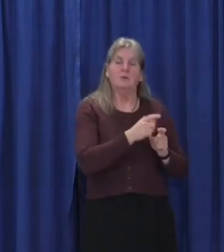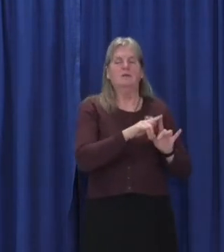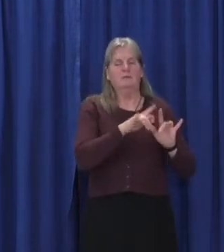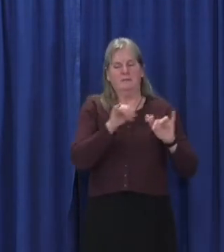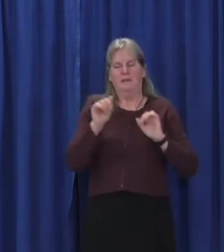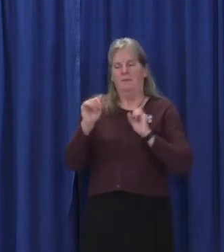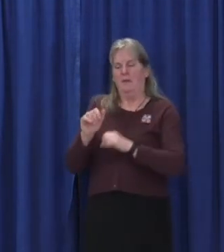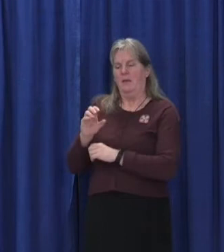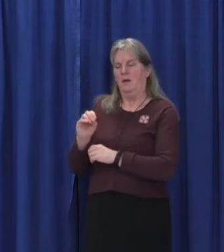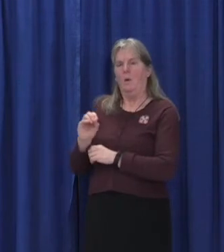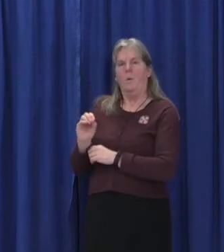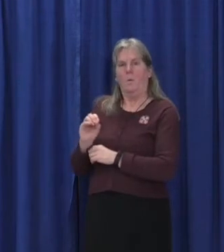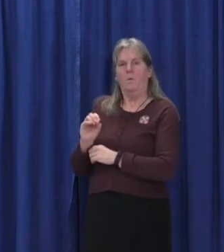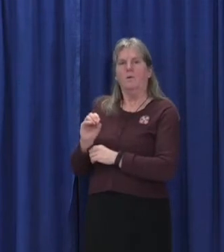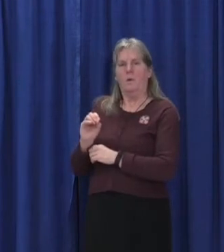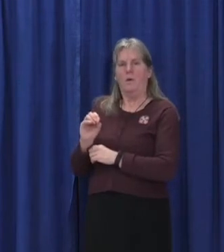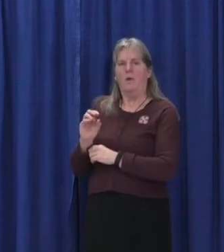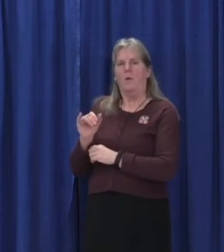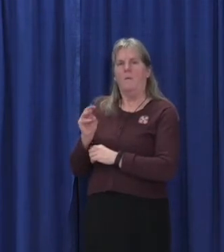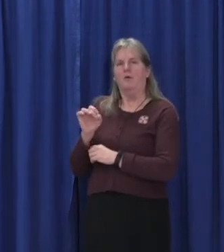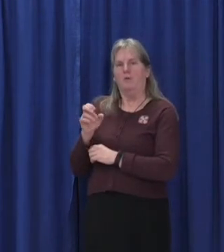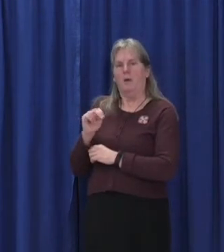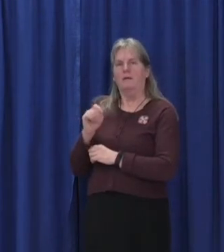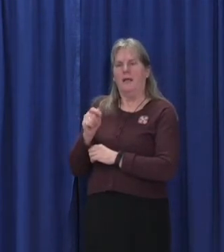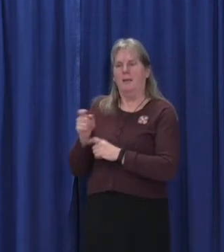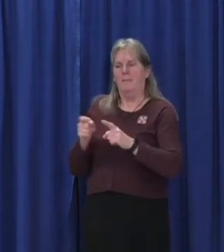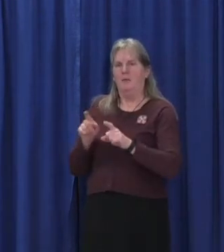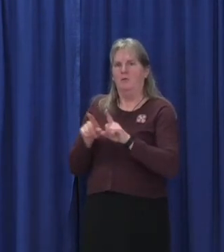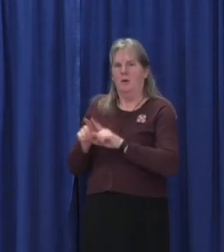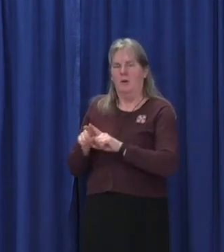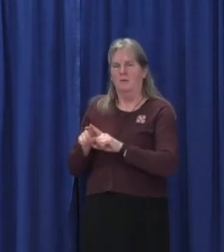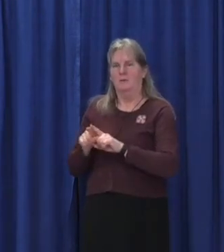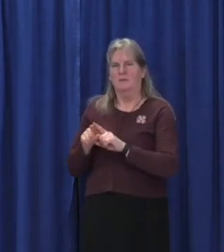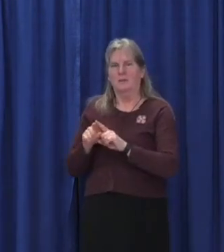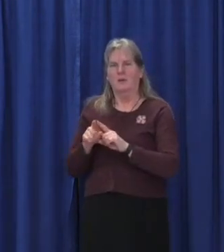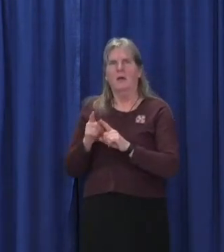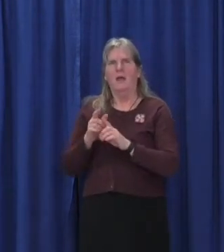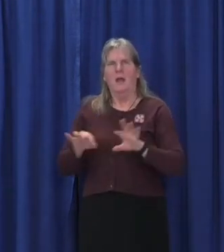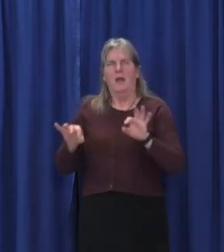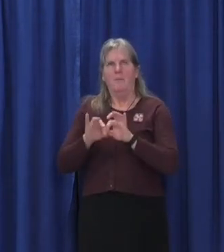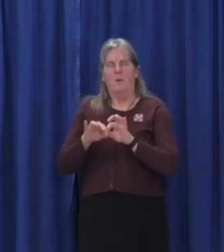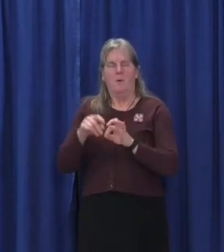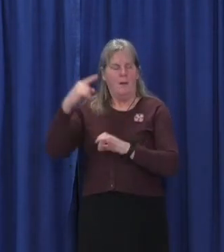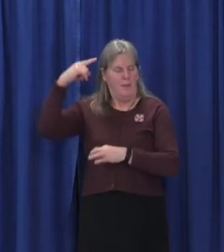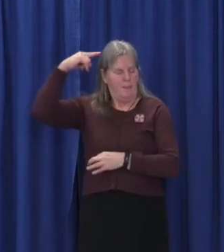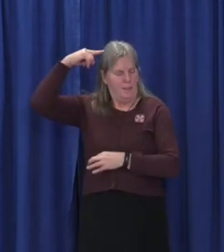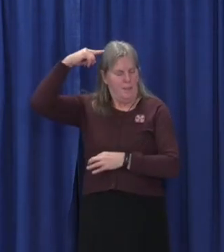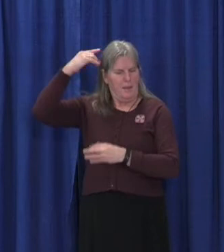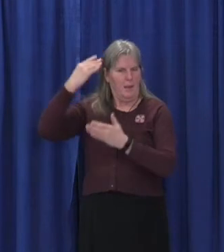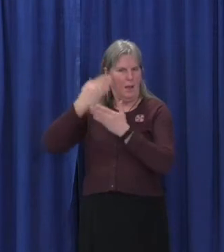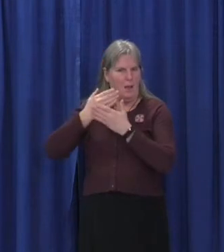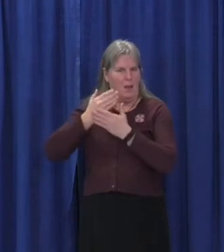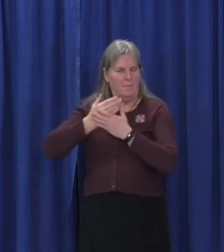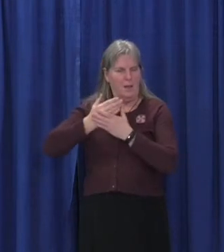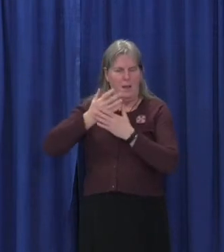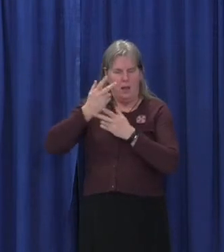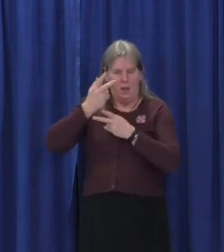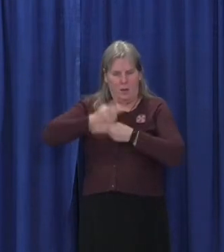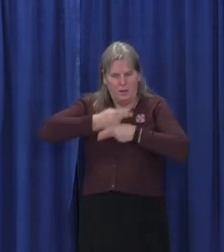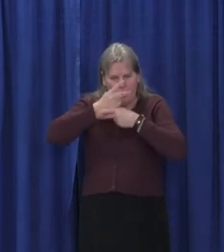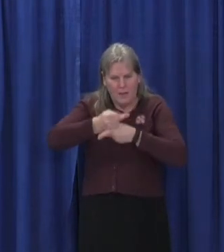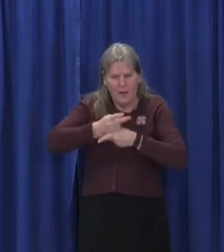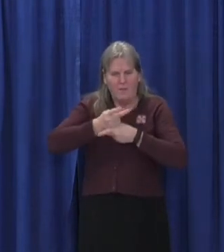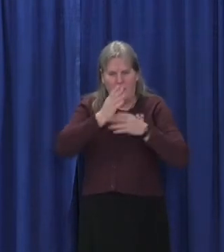using our COVID sense. And so I'm asking you to use your COVID sense during the holiday season. Carefully plan your